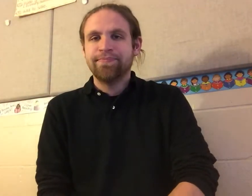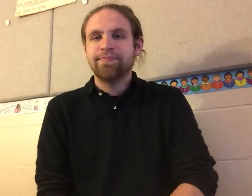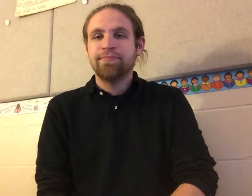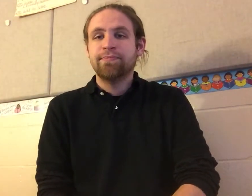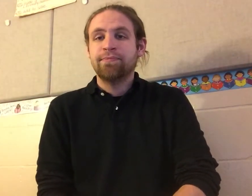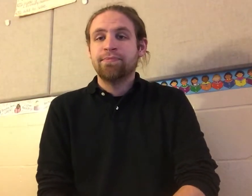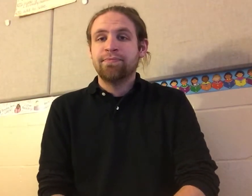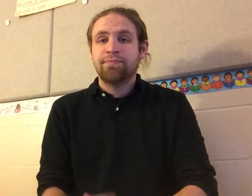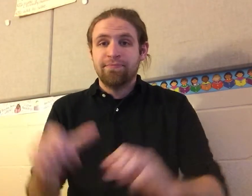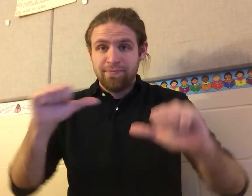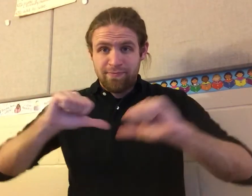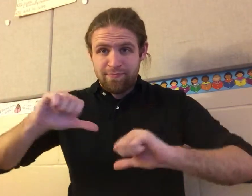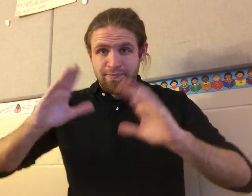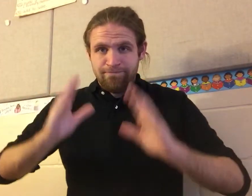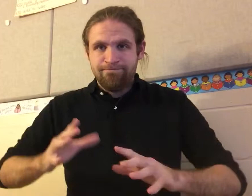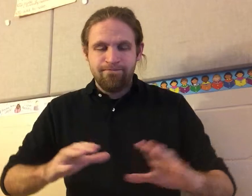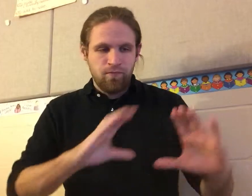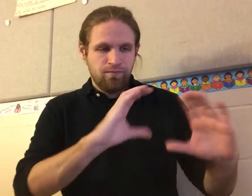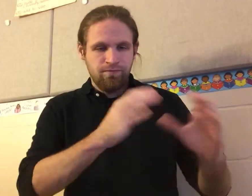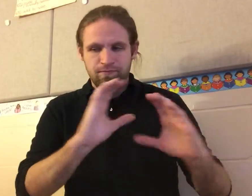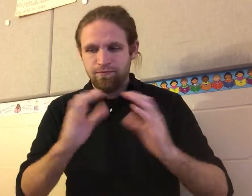Scientists group animals into different categories.